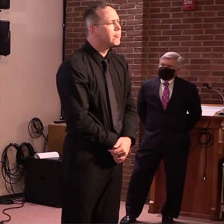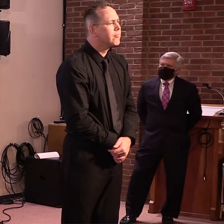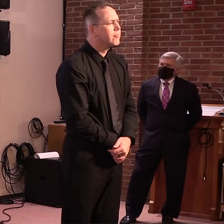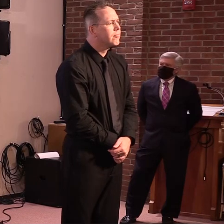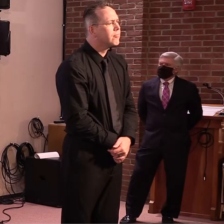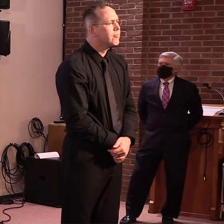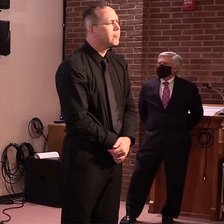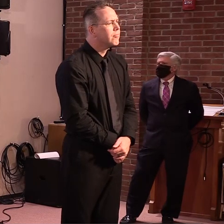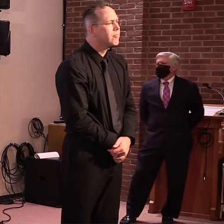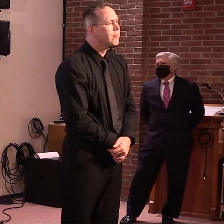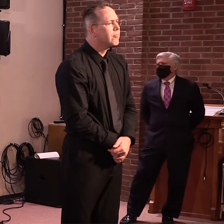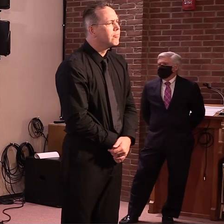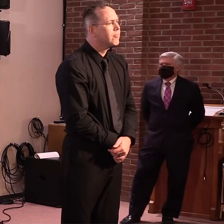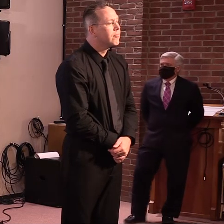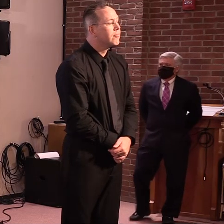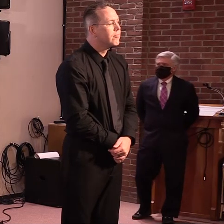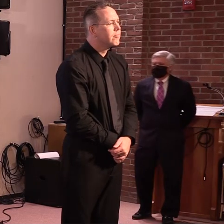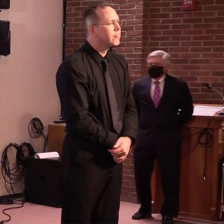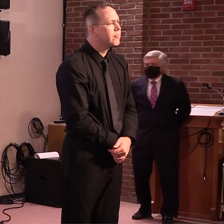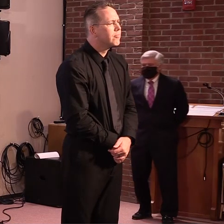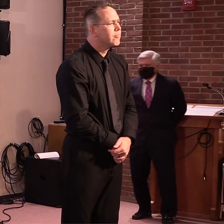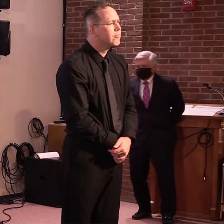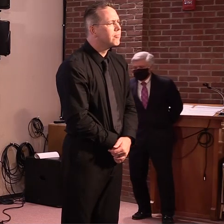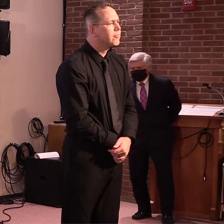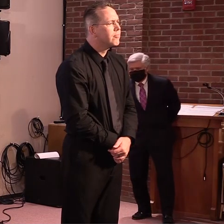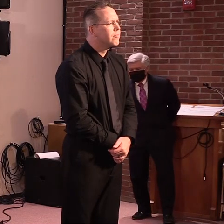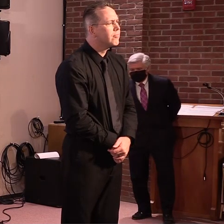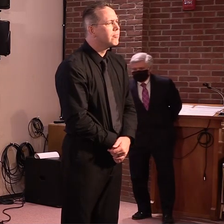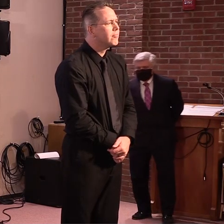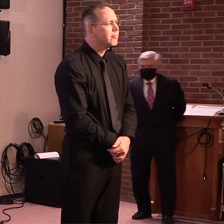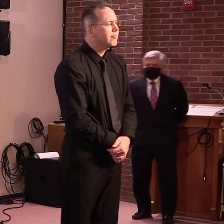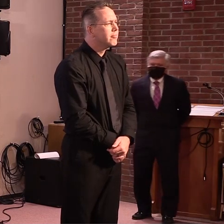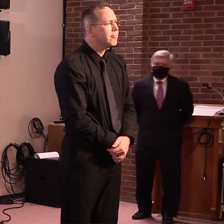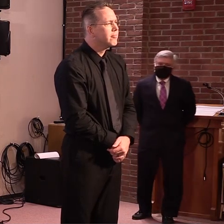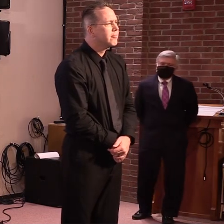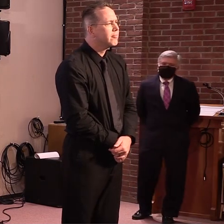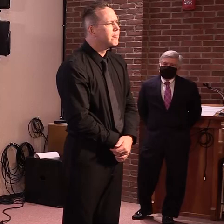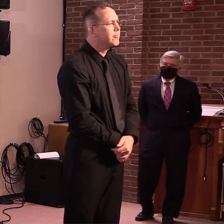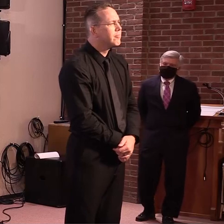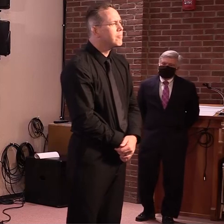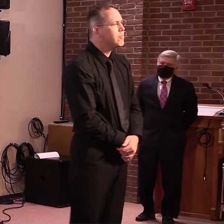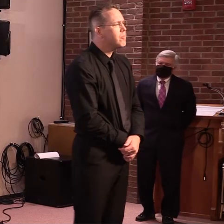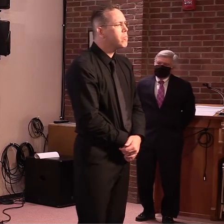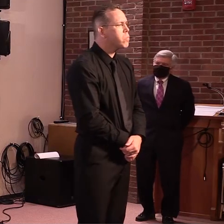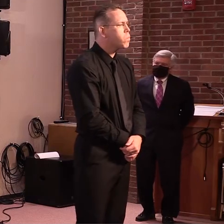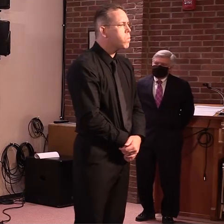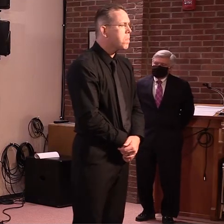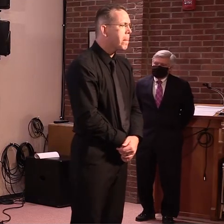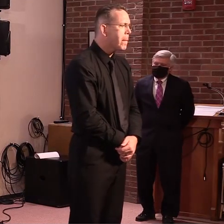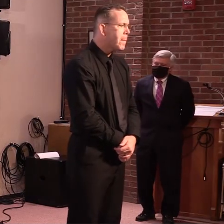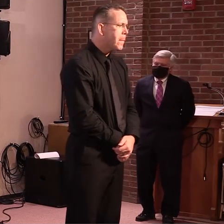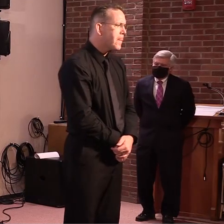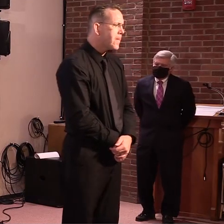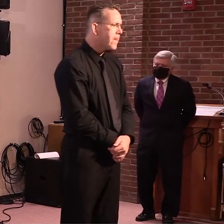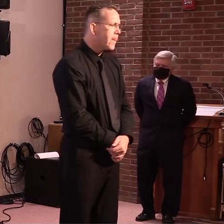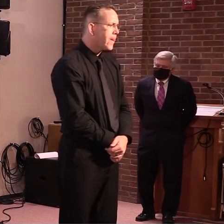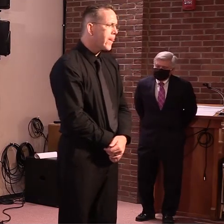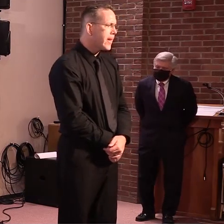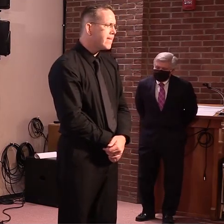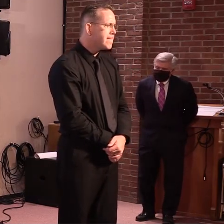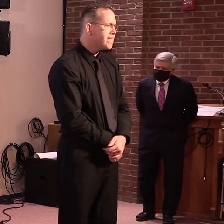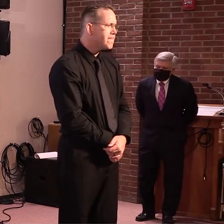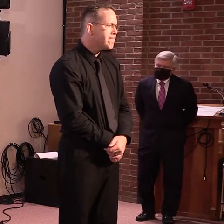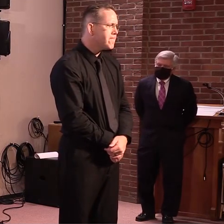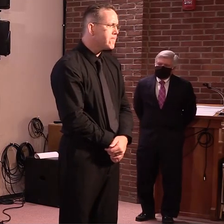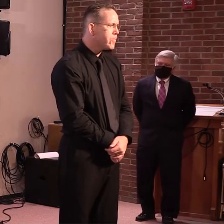game. And it now appears that at least a dozen people who were at the game later got the virus, and